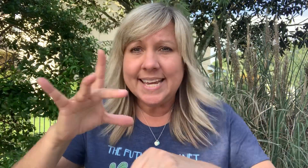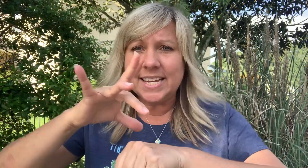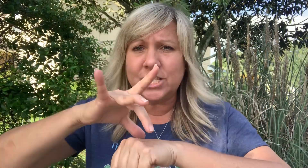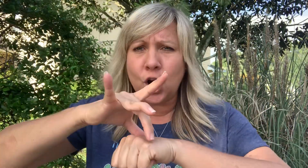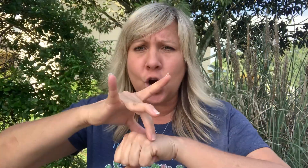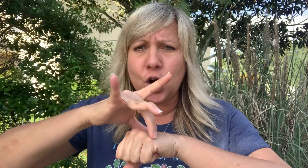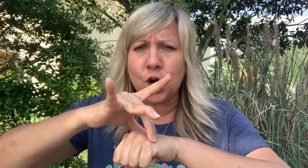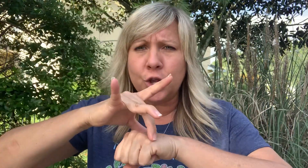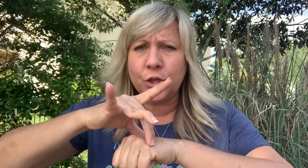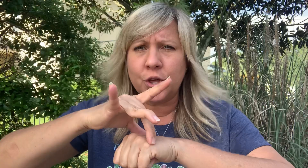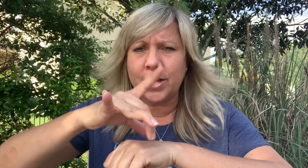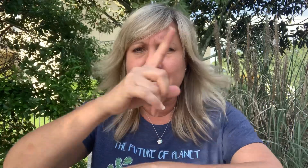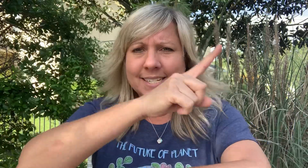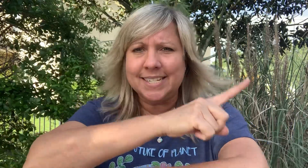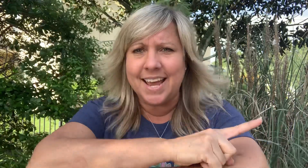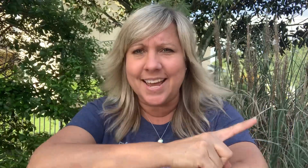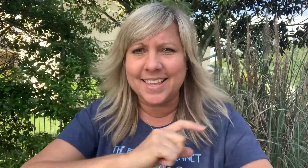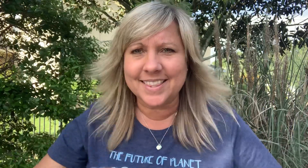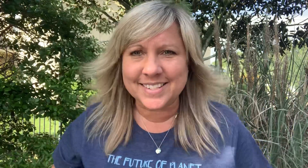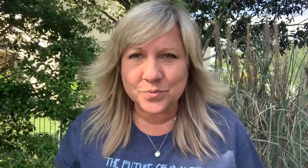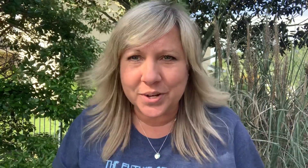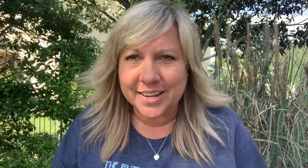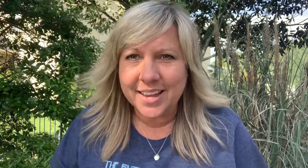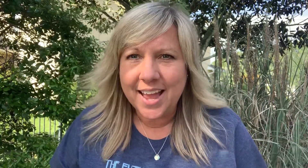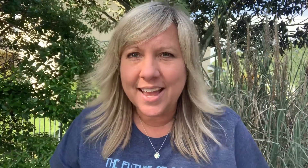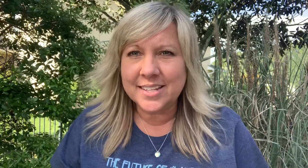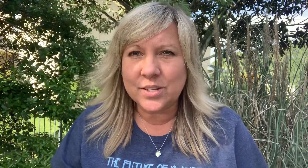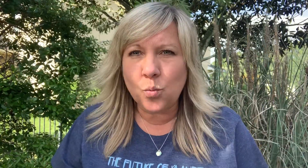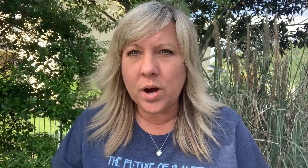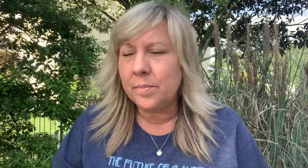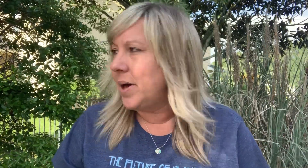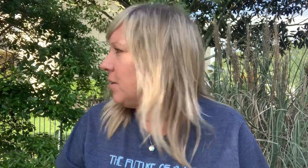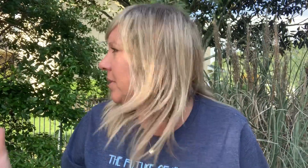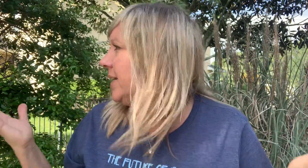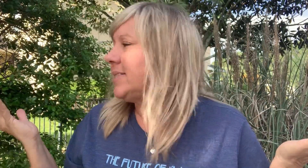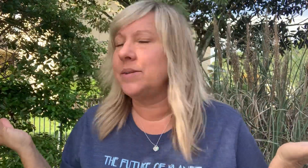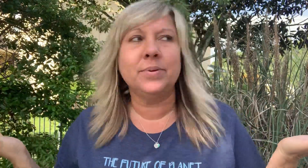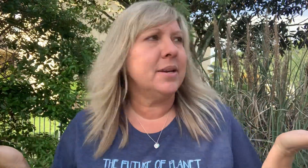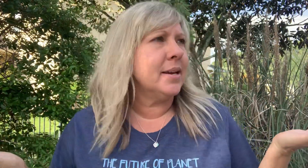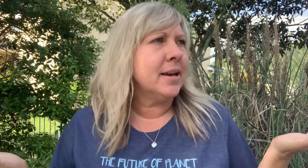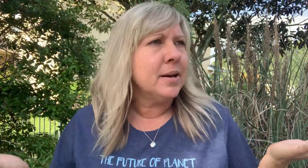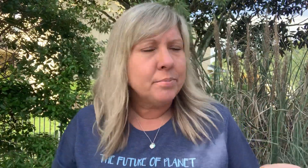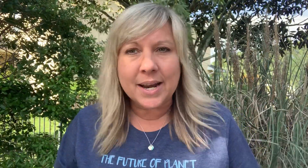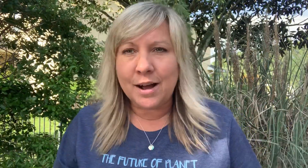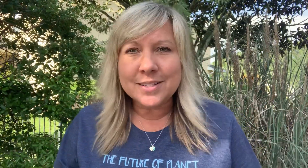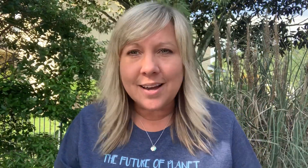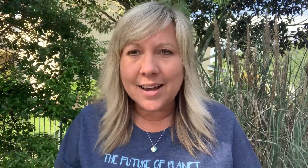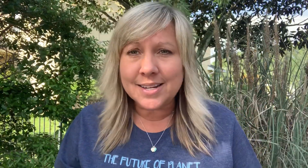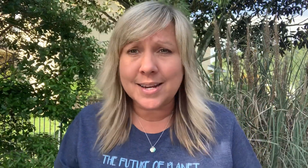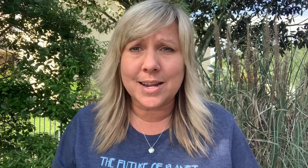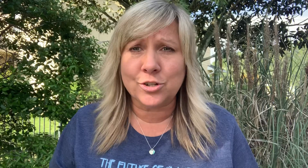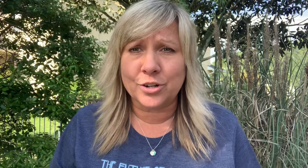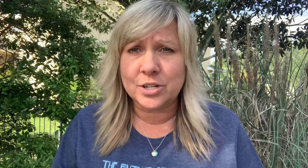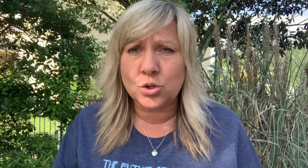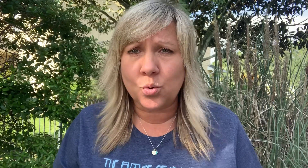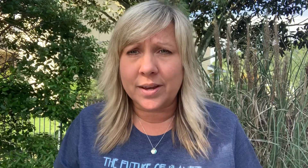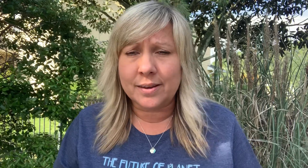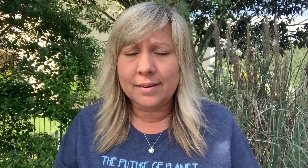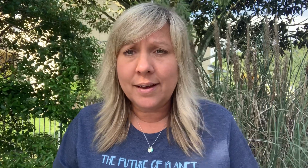is Earth Day this week, and so what a better place to be but outside in nature enjoying